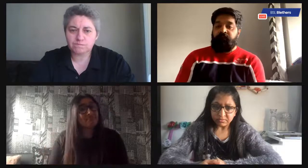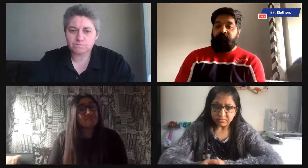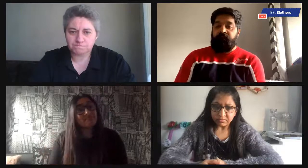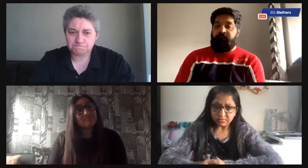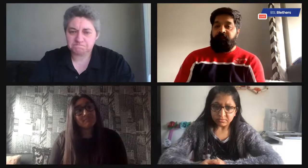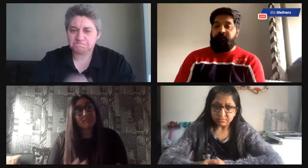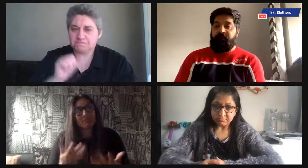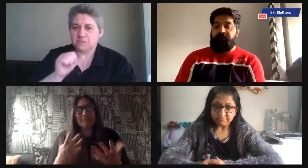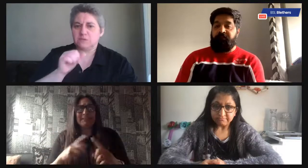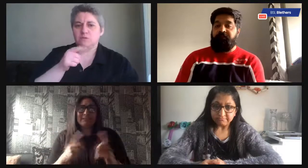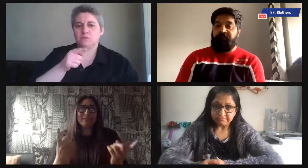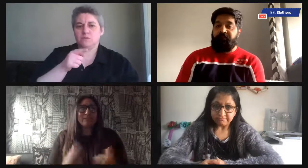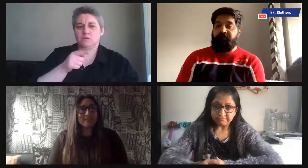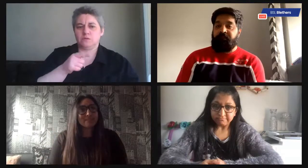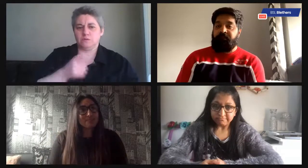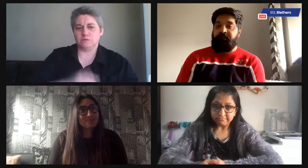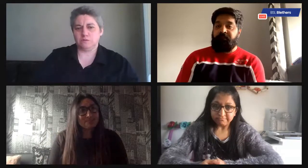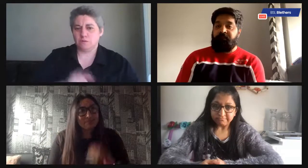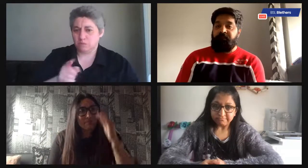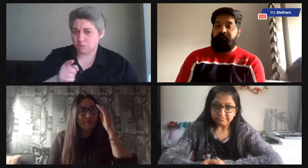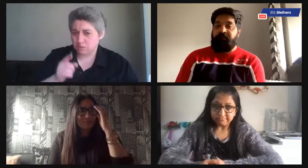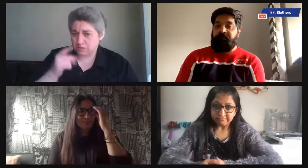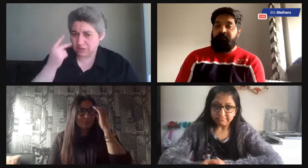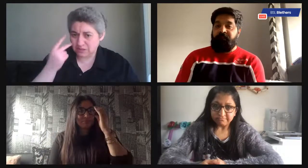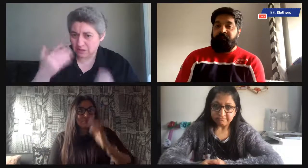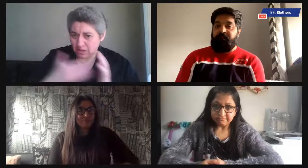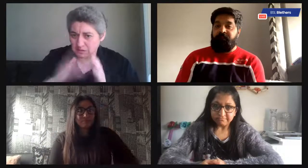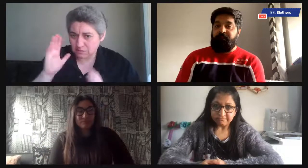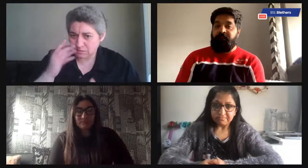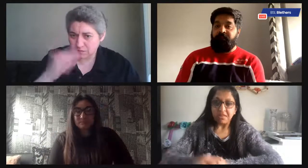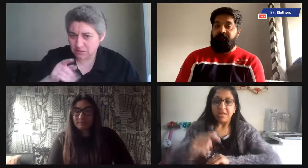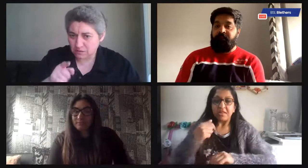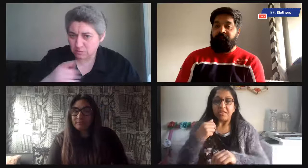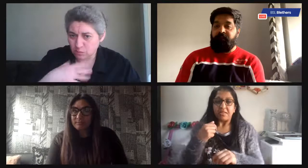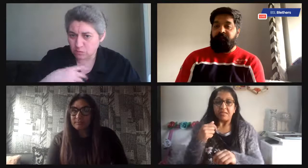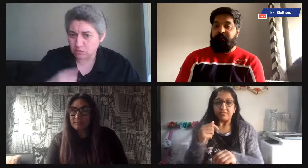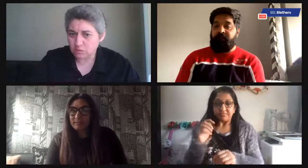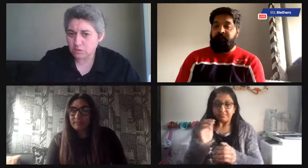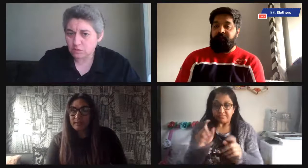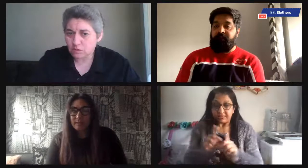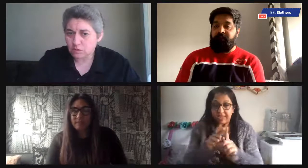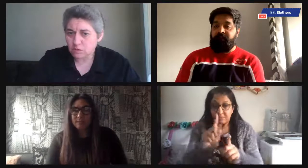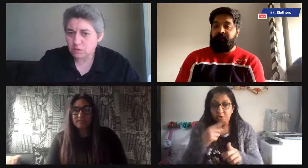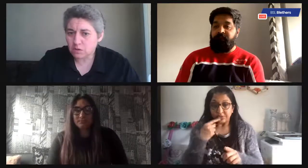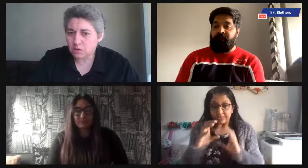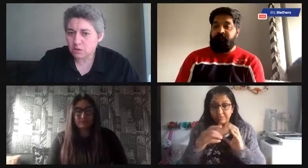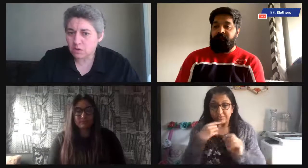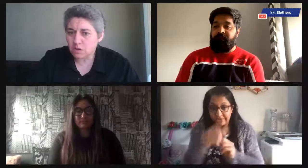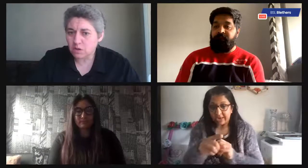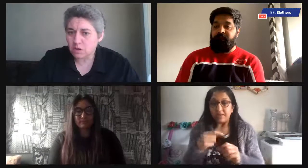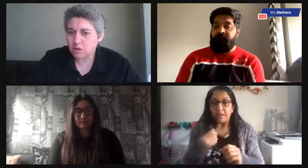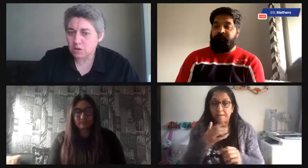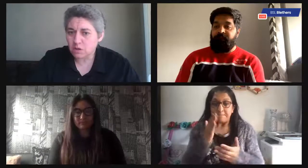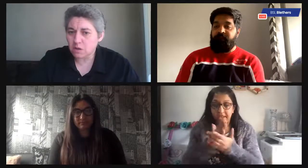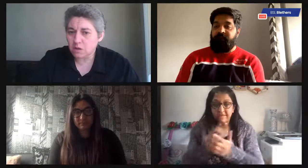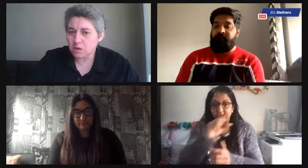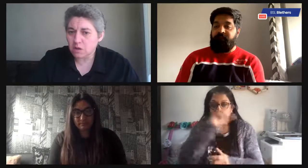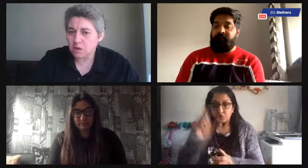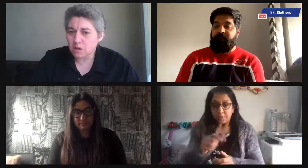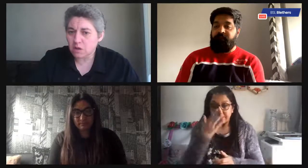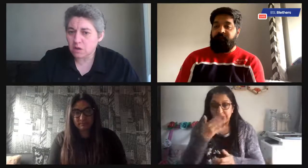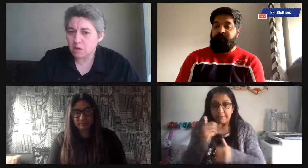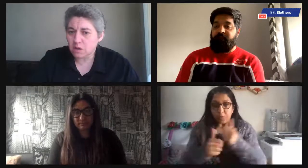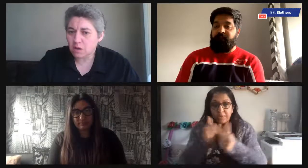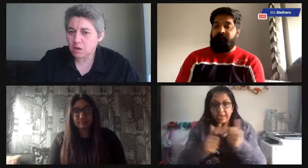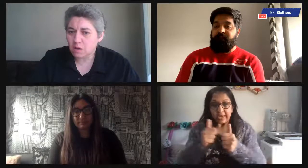access to information, and they've got no one to offload to as well. Nafisa, did you want to add something? Yeah, I just